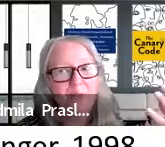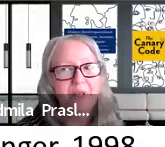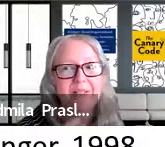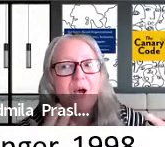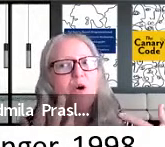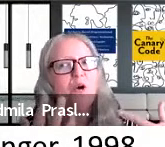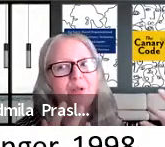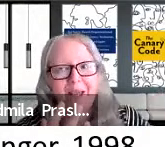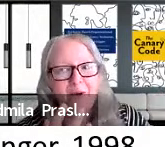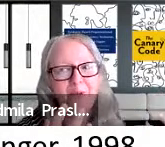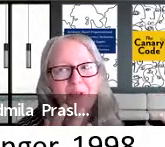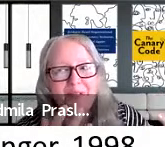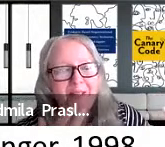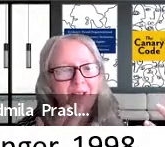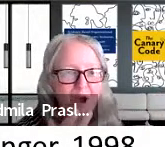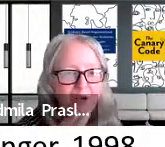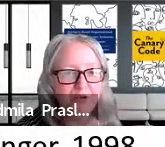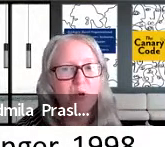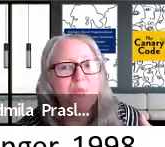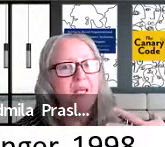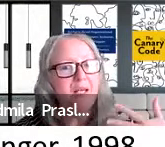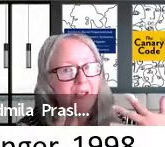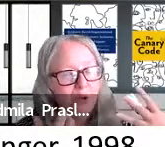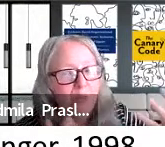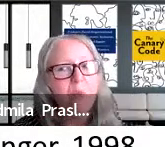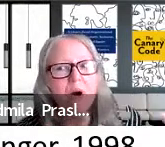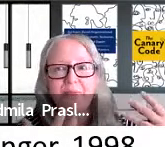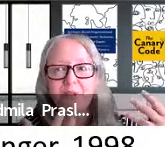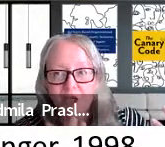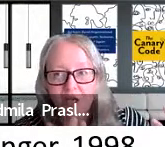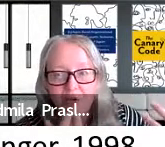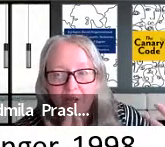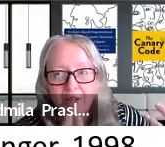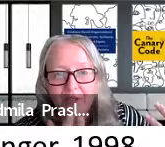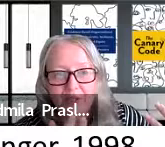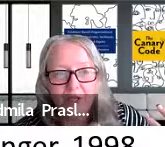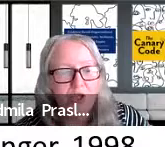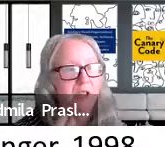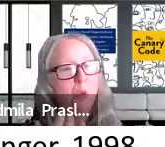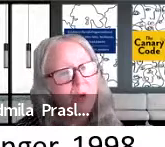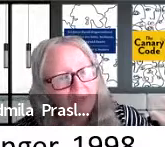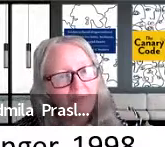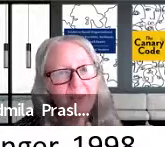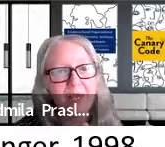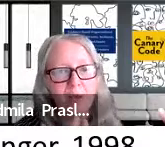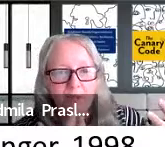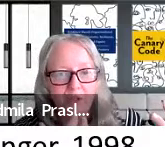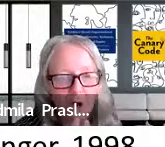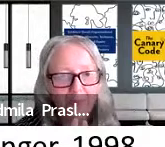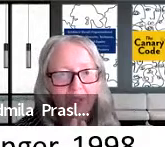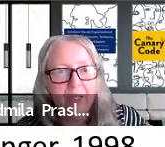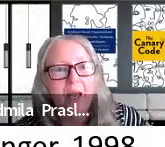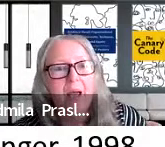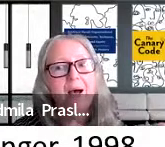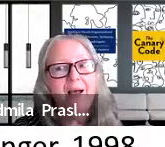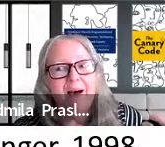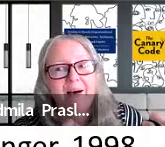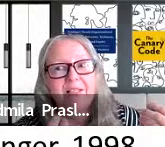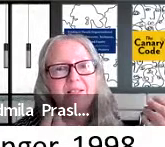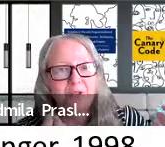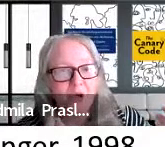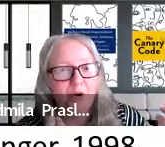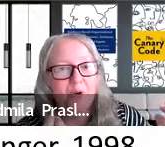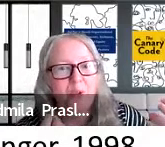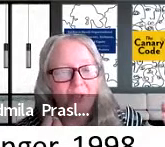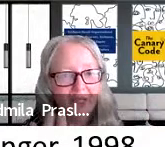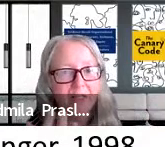migrated from this early autistic chat rooms and into more of a general conversation, and quickly became adopted